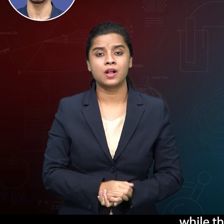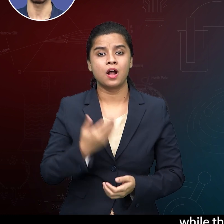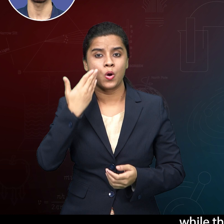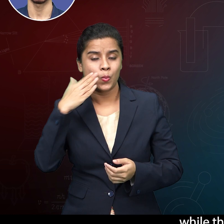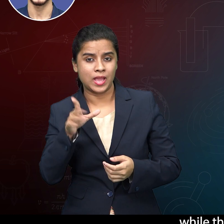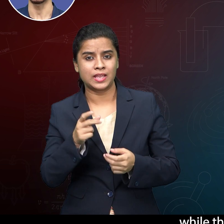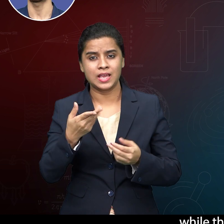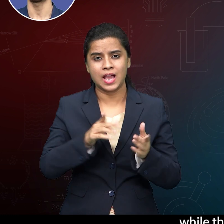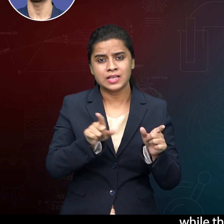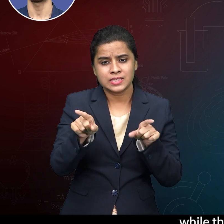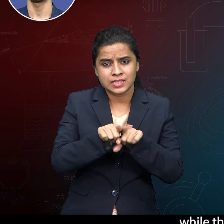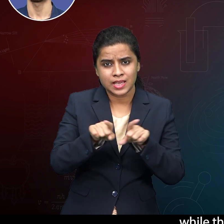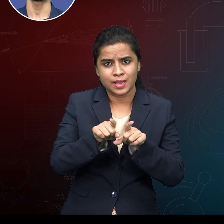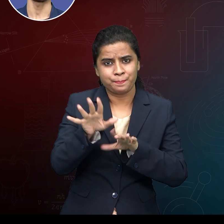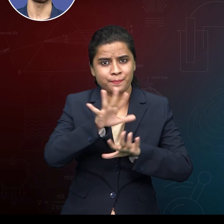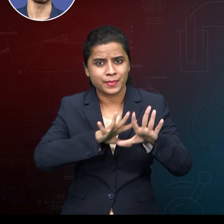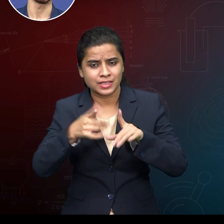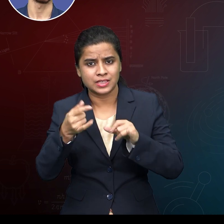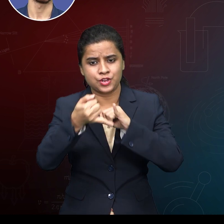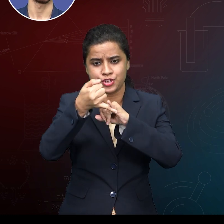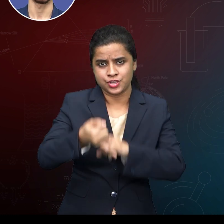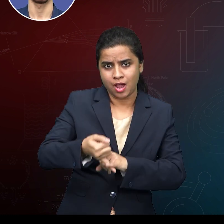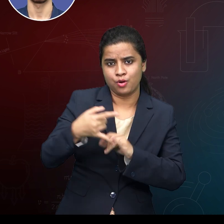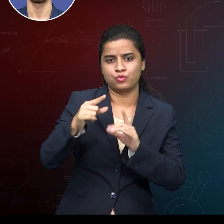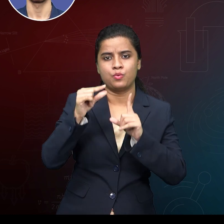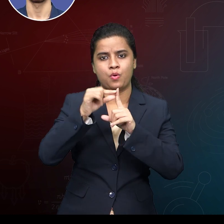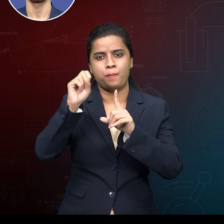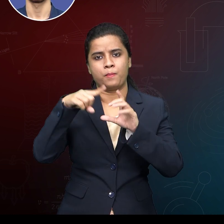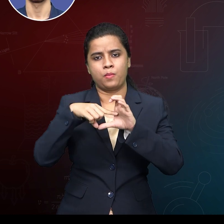other behaves as the south pole.